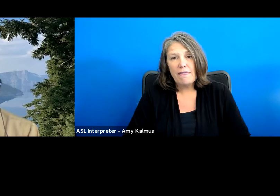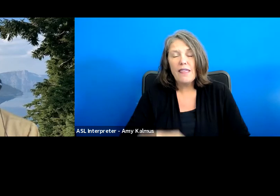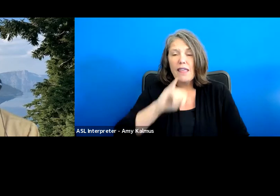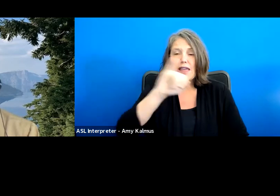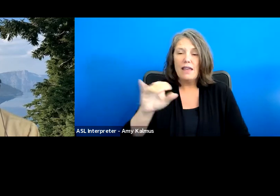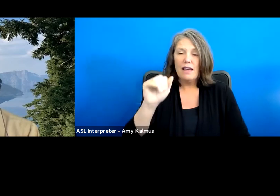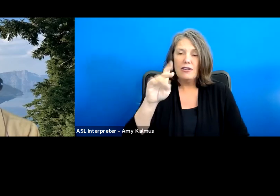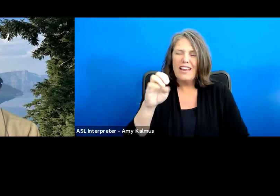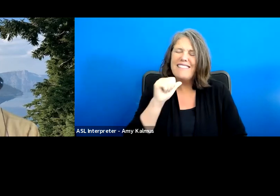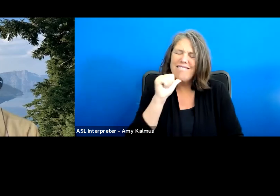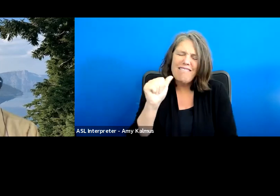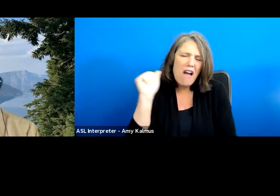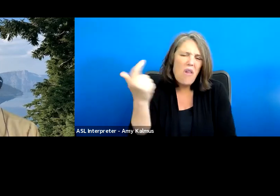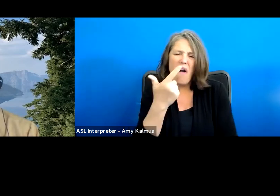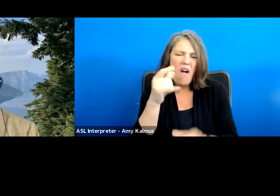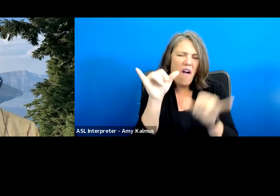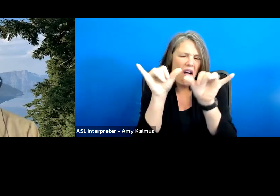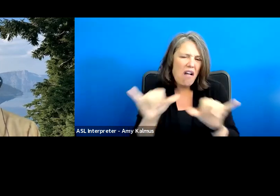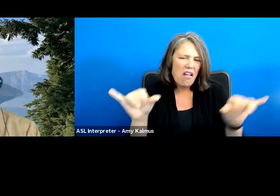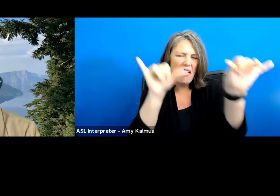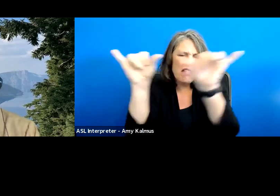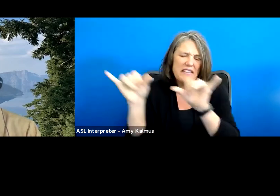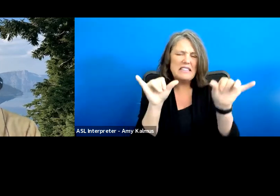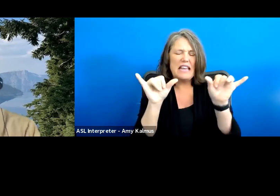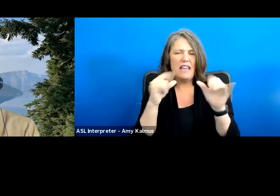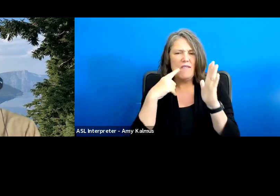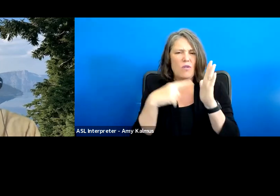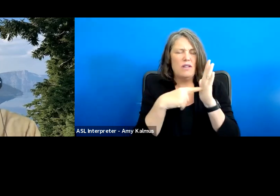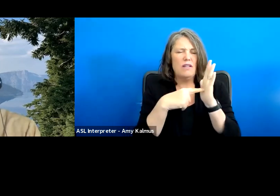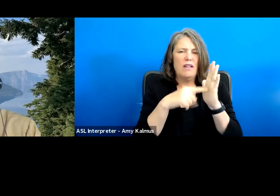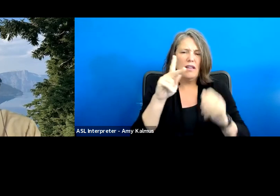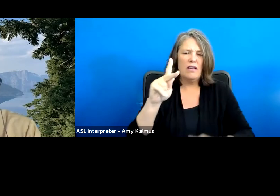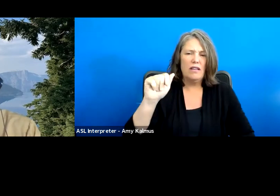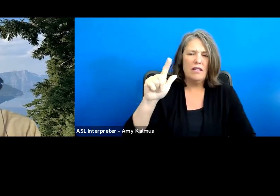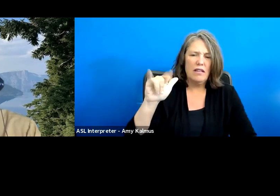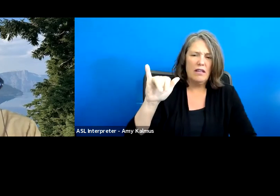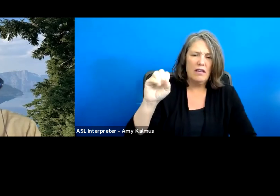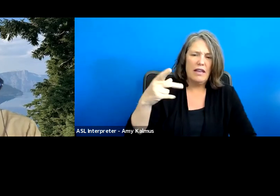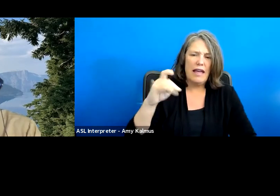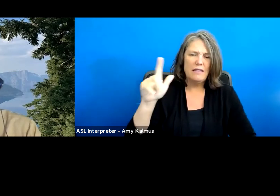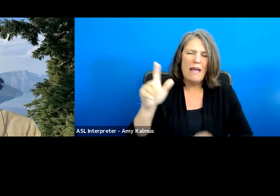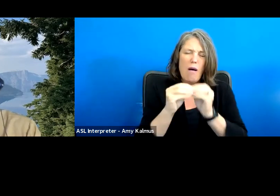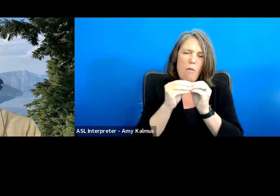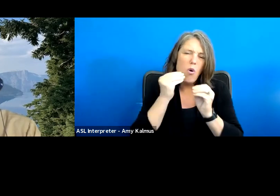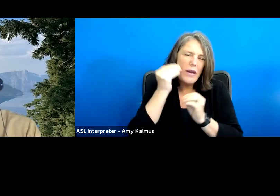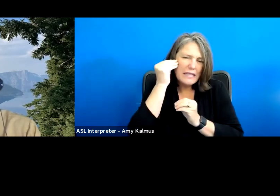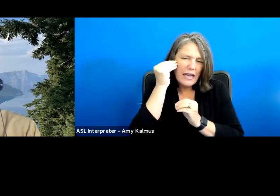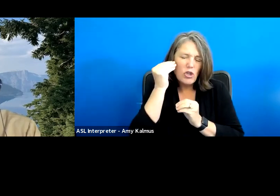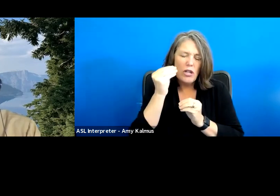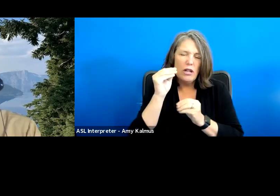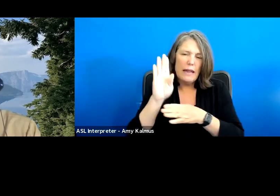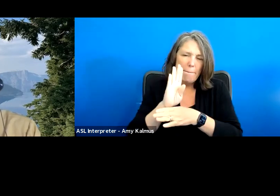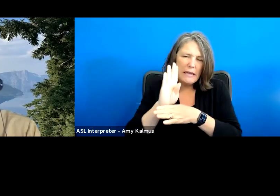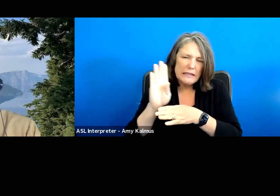They're not all the same. For instance, Kalispell is more residential and